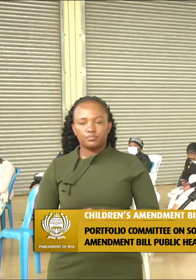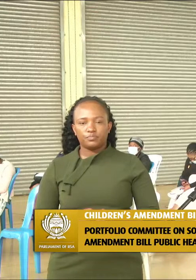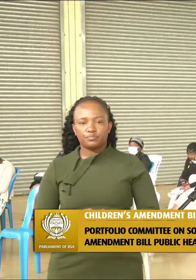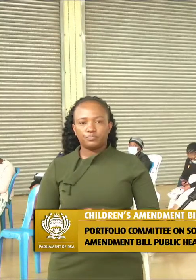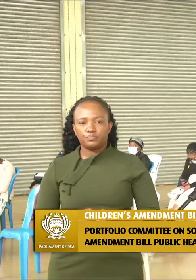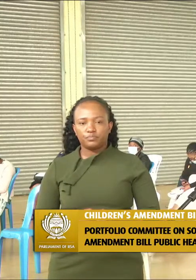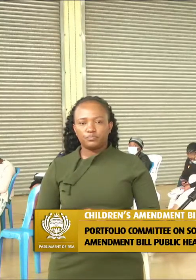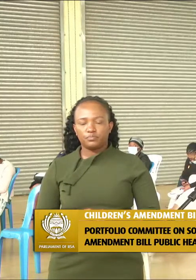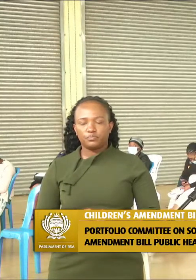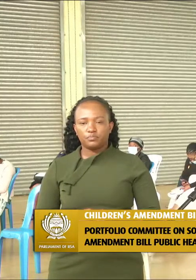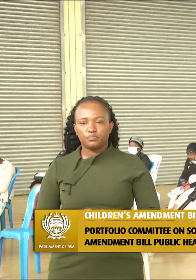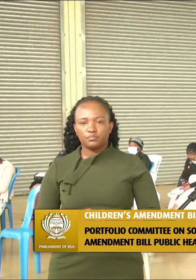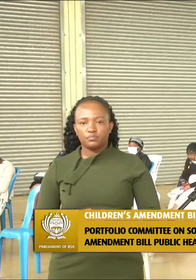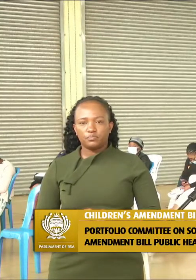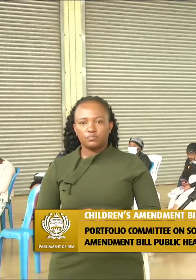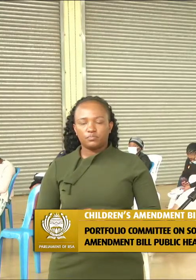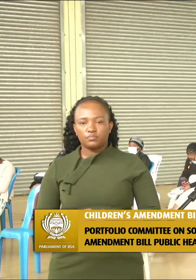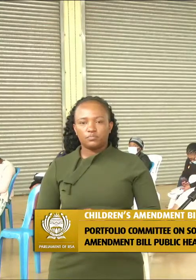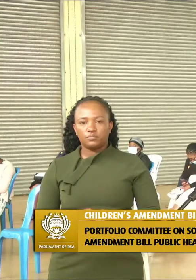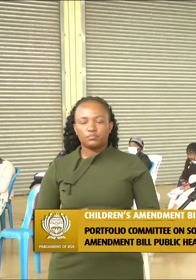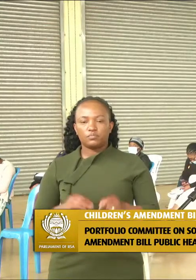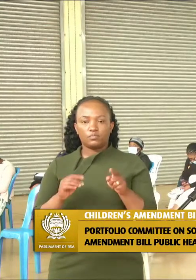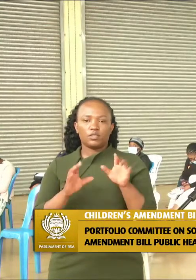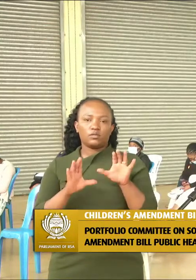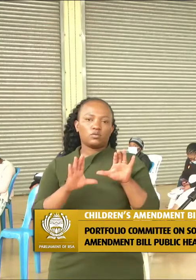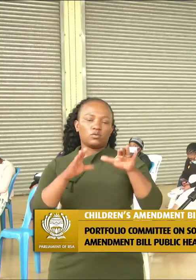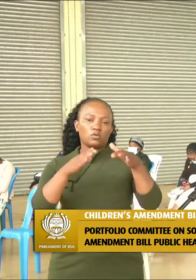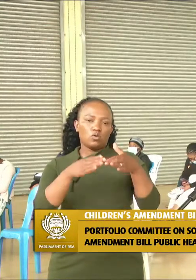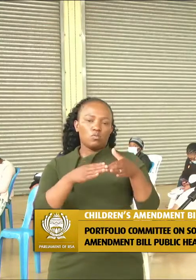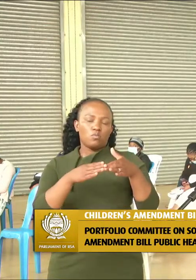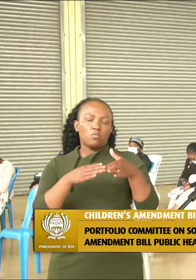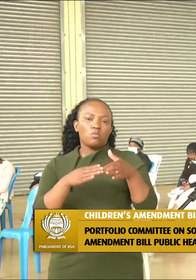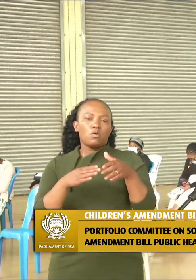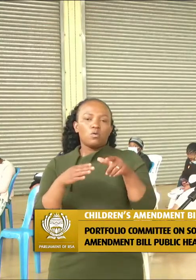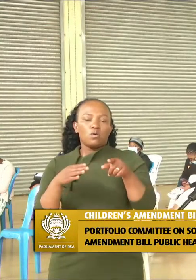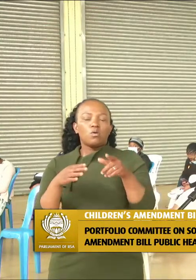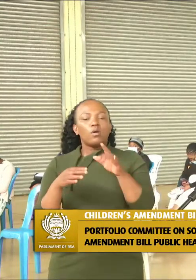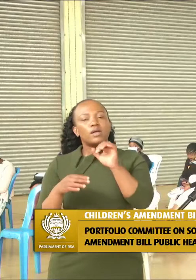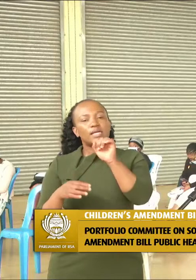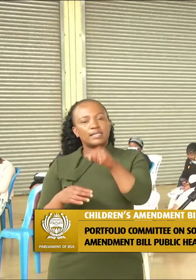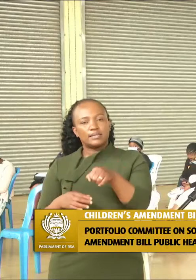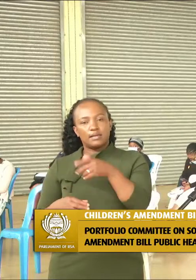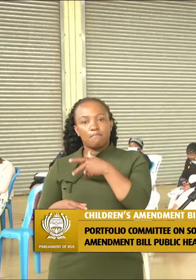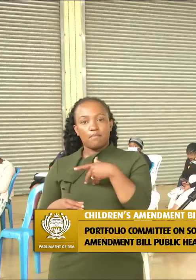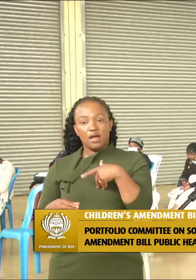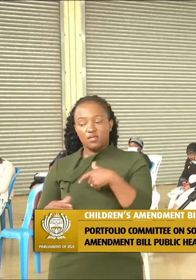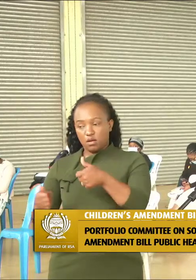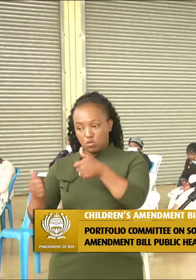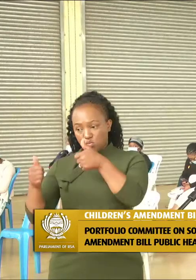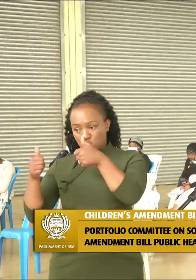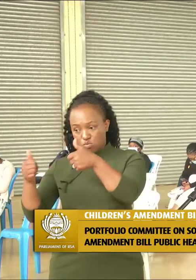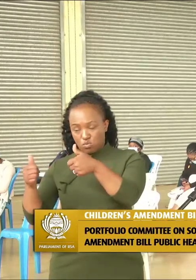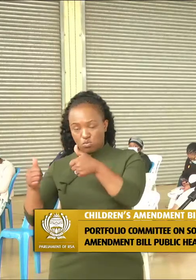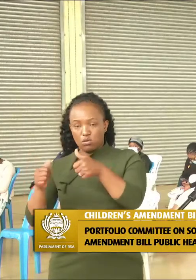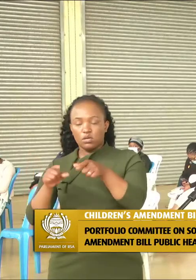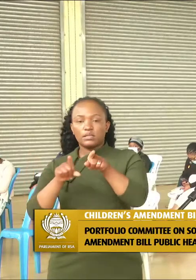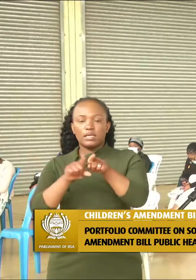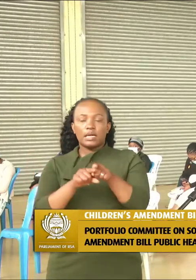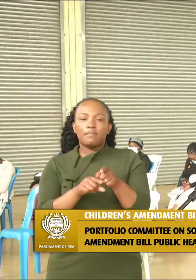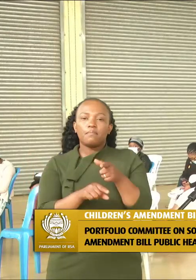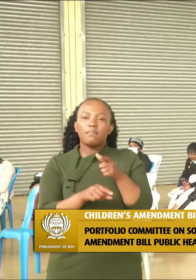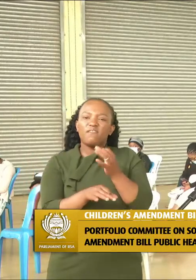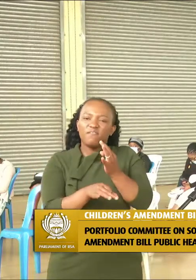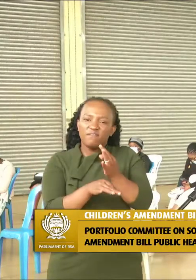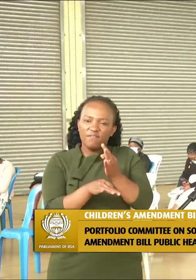there's good mothers, there's bad mothers out there. Nakuba bekhona omama abahle bakhona